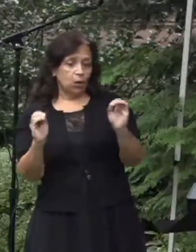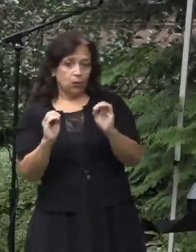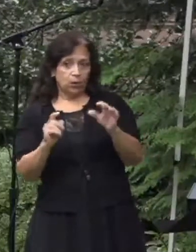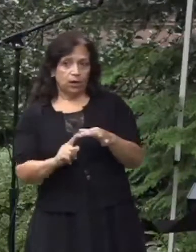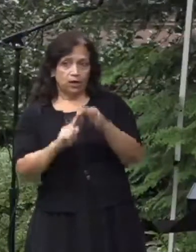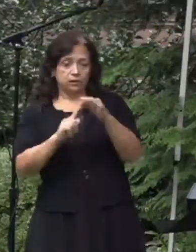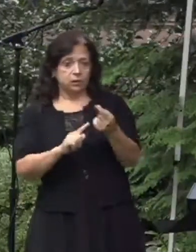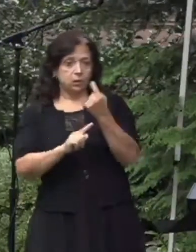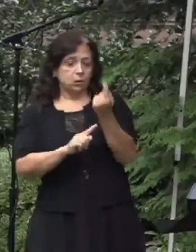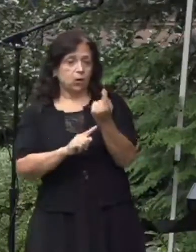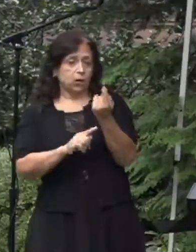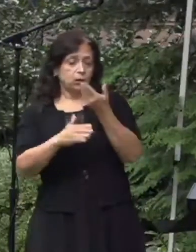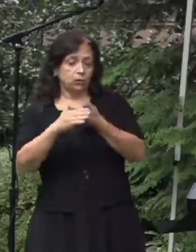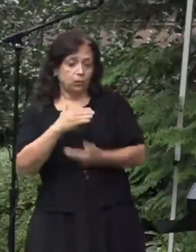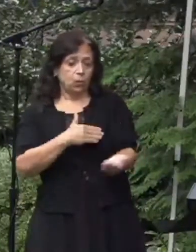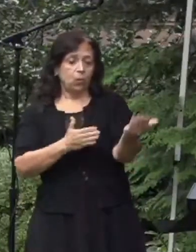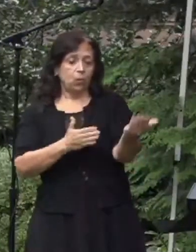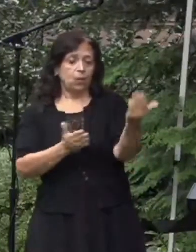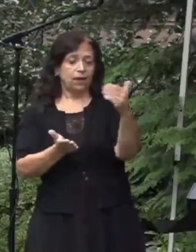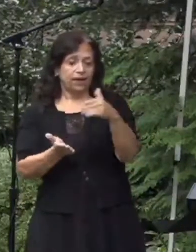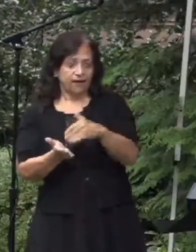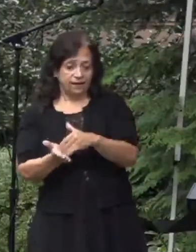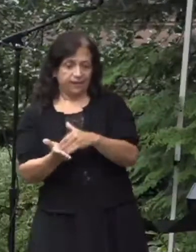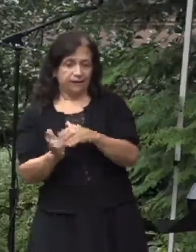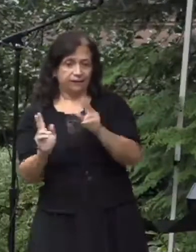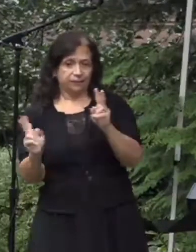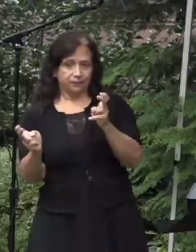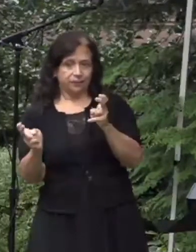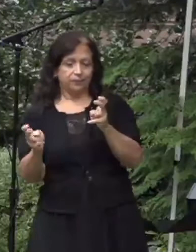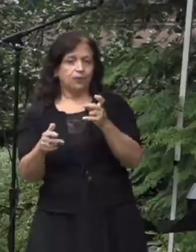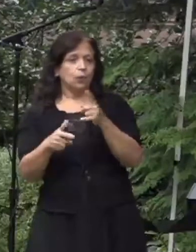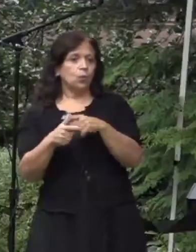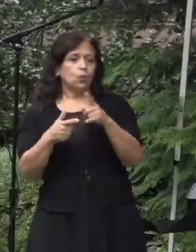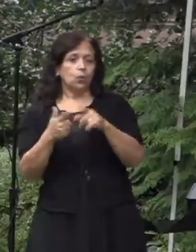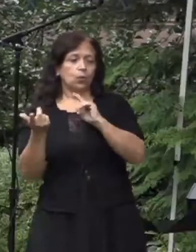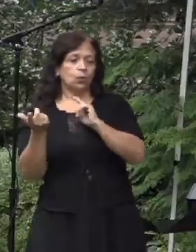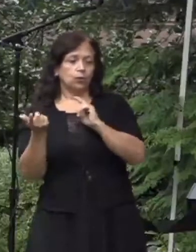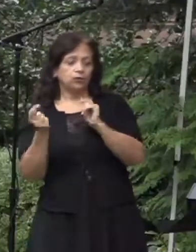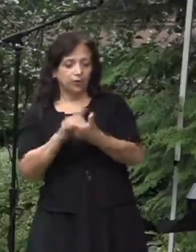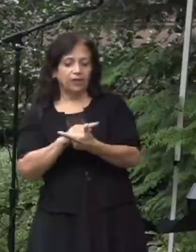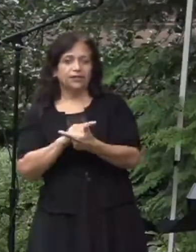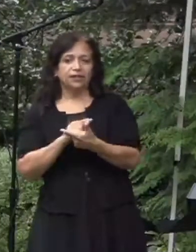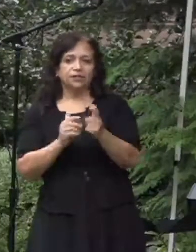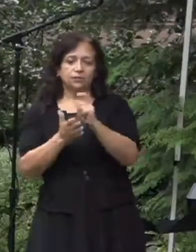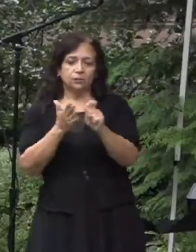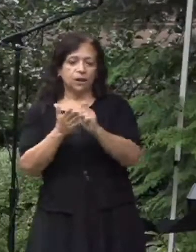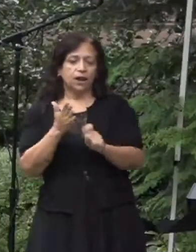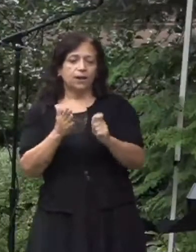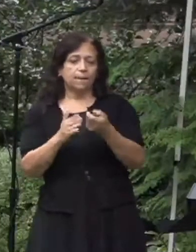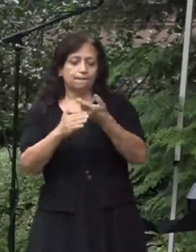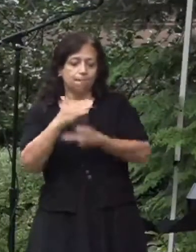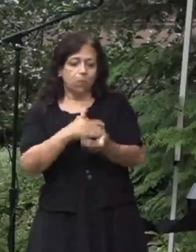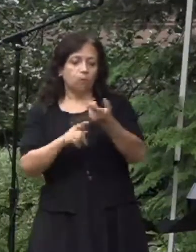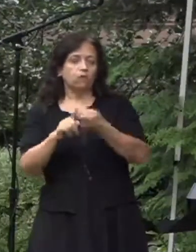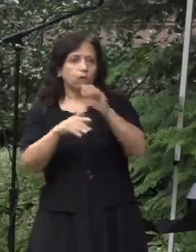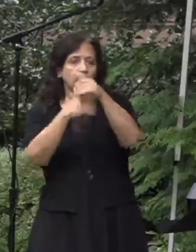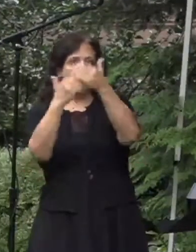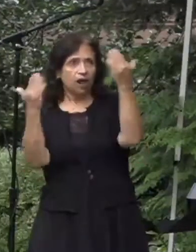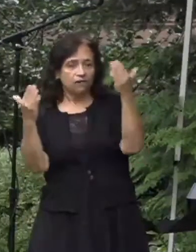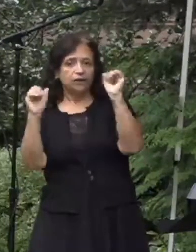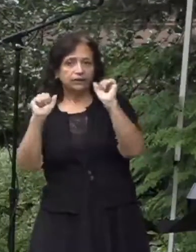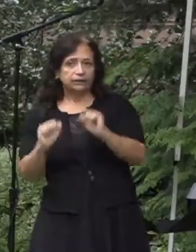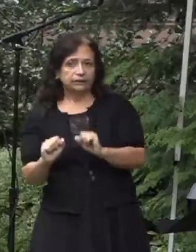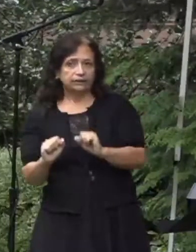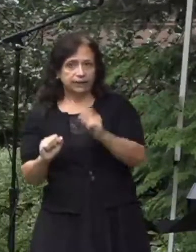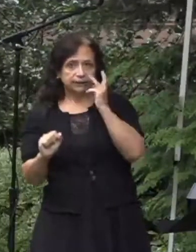except one who has been born again, or as some translations write it, born from above, can see